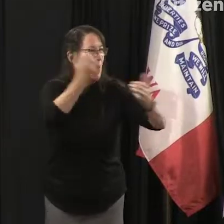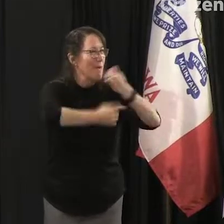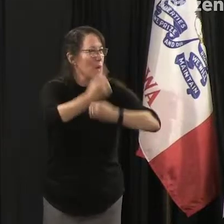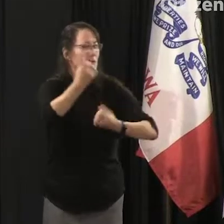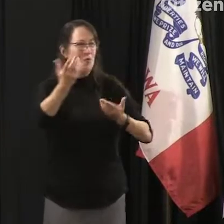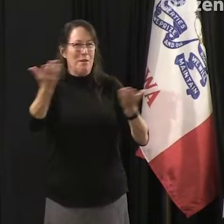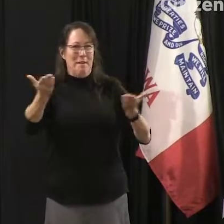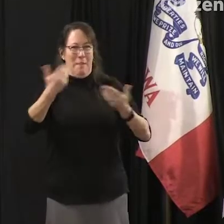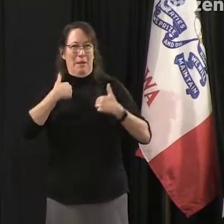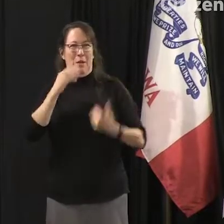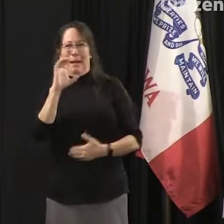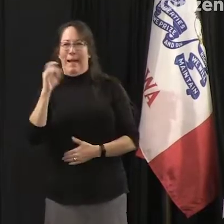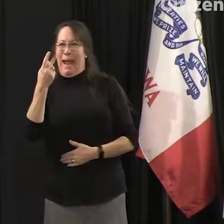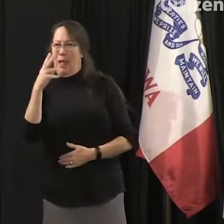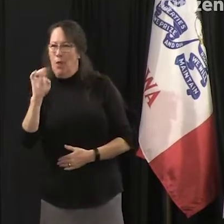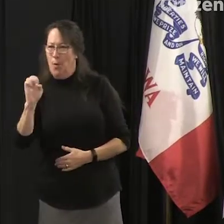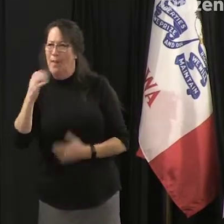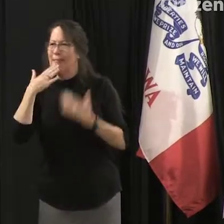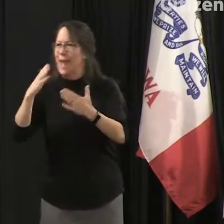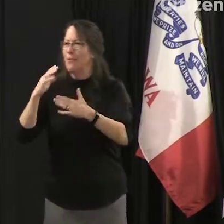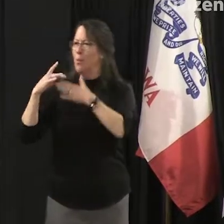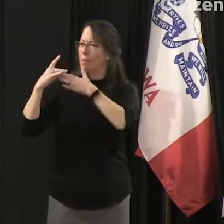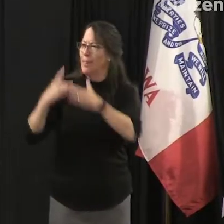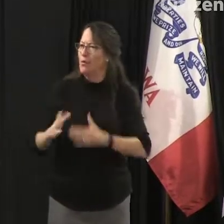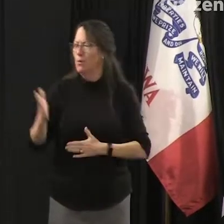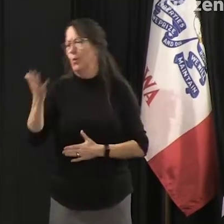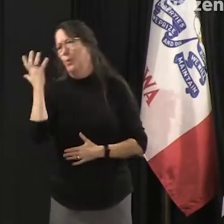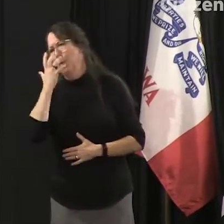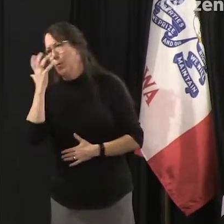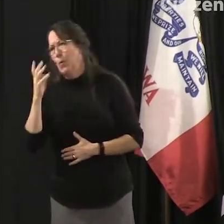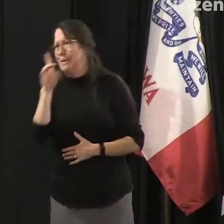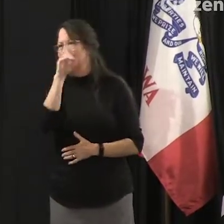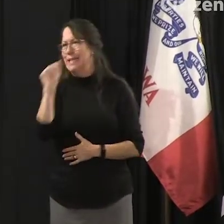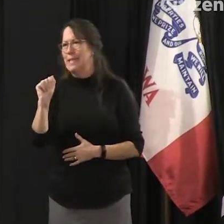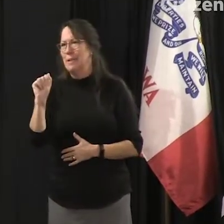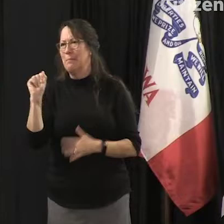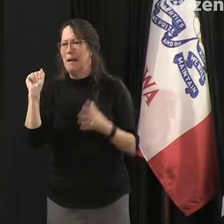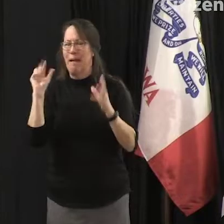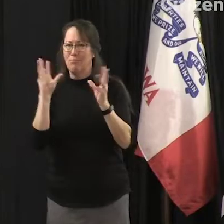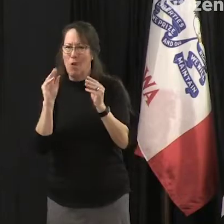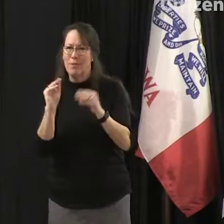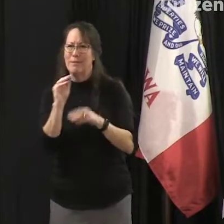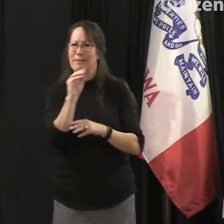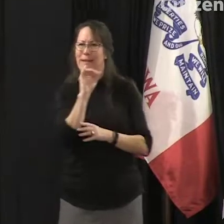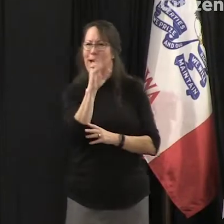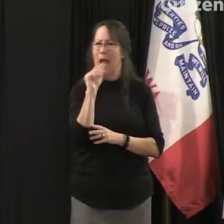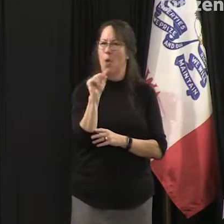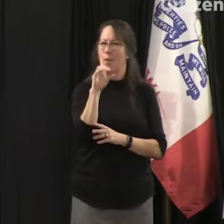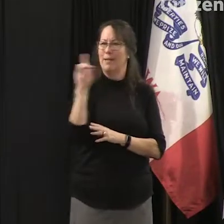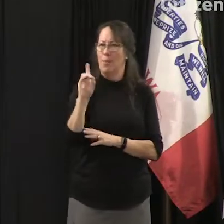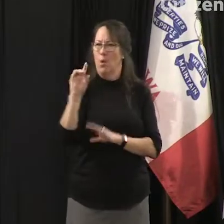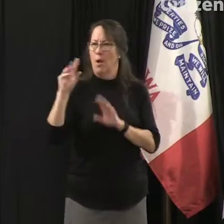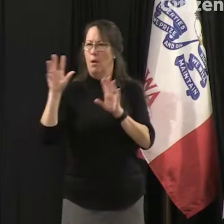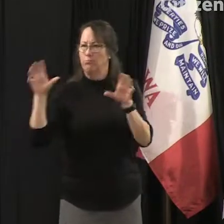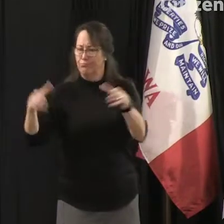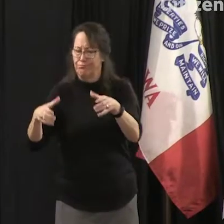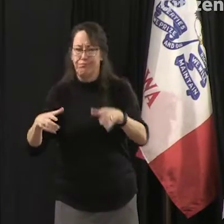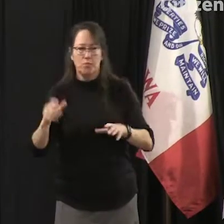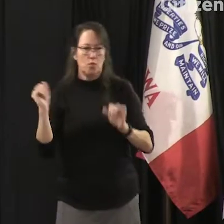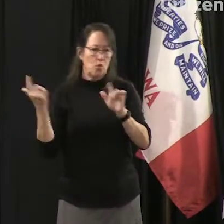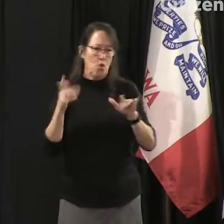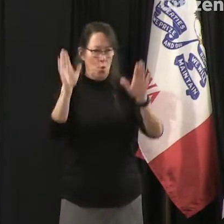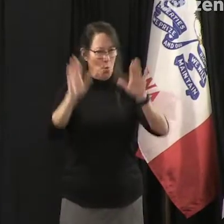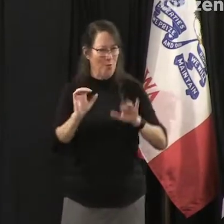having me here. Catherine, thank you for your great leadership of the Disability Caucus for the Iowa Democratic Party and all